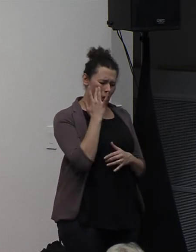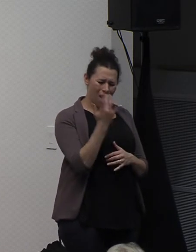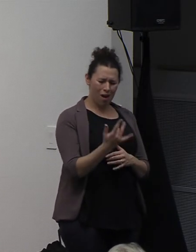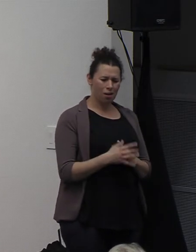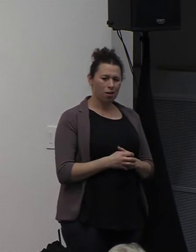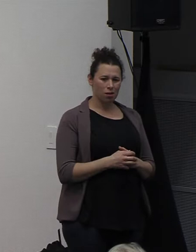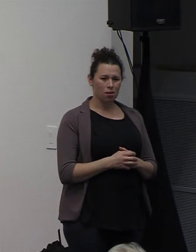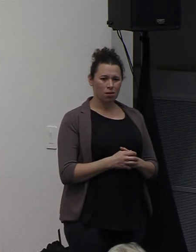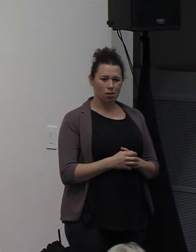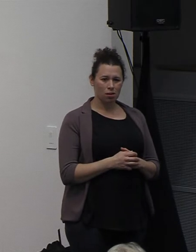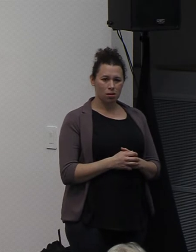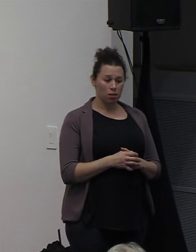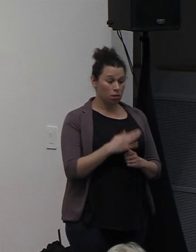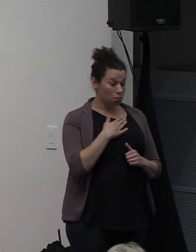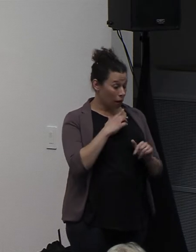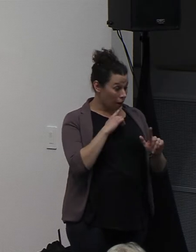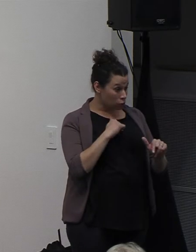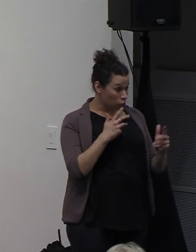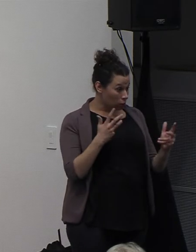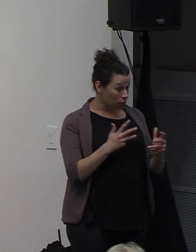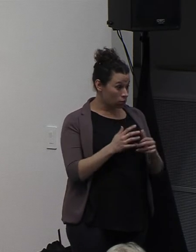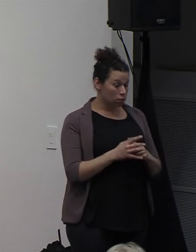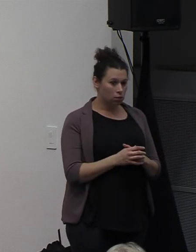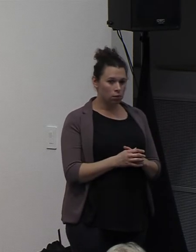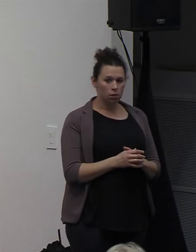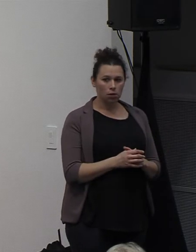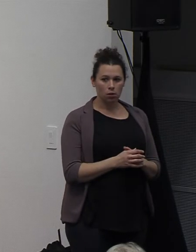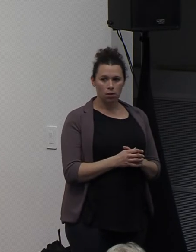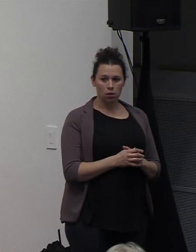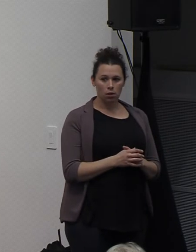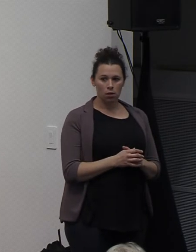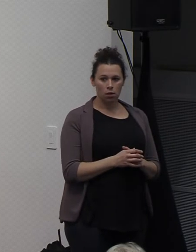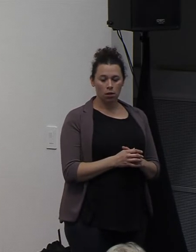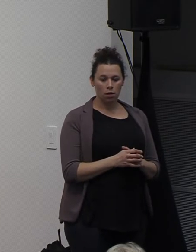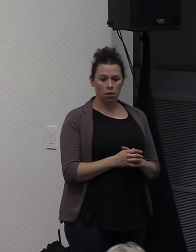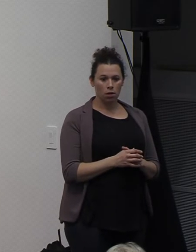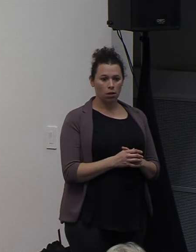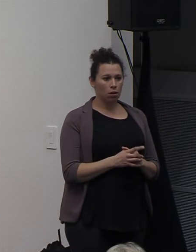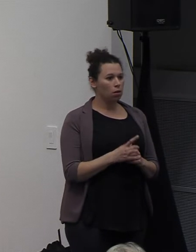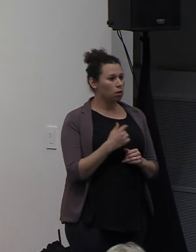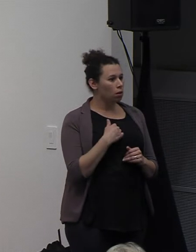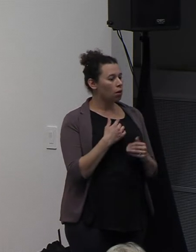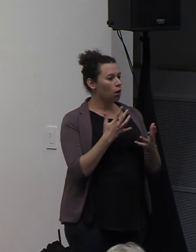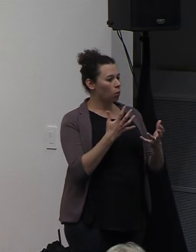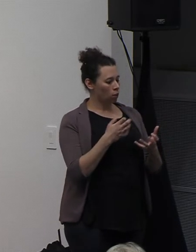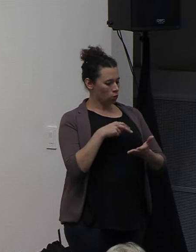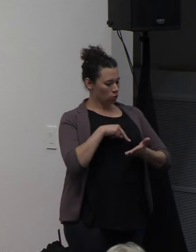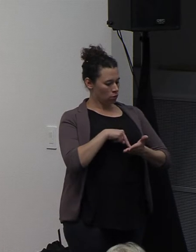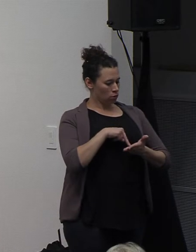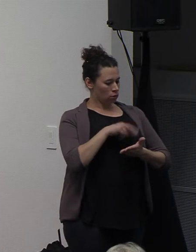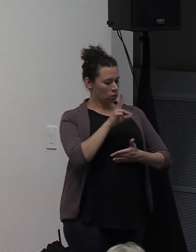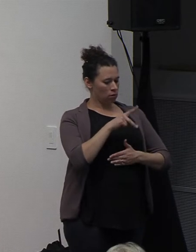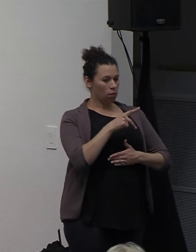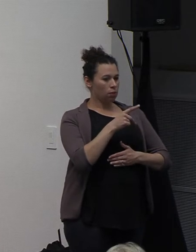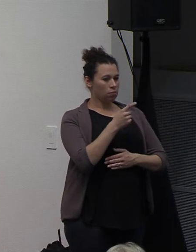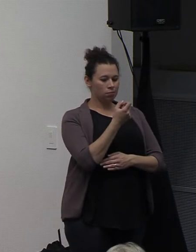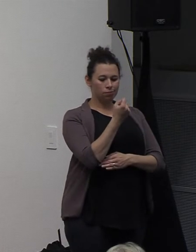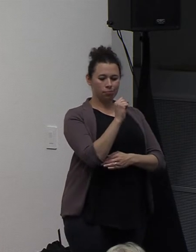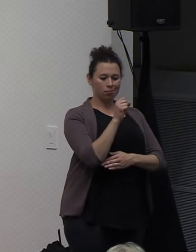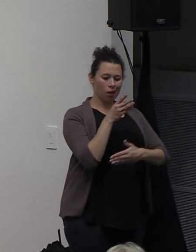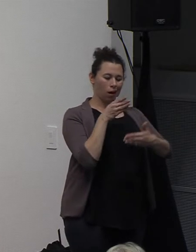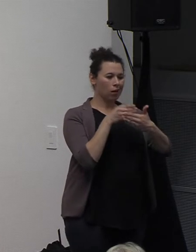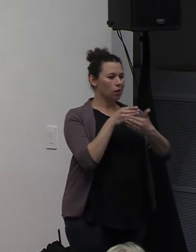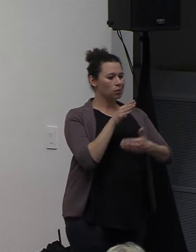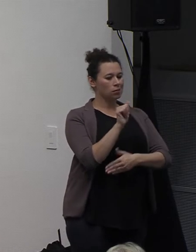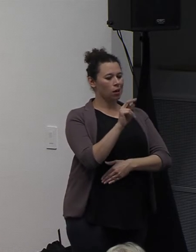You know what is my answer? My answer is I would like to stand up against anti-Semitism,